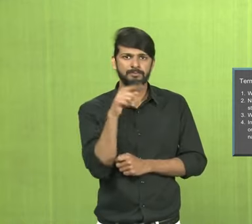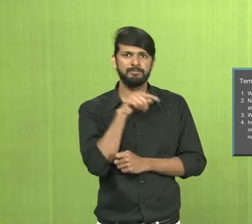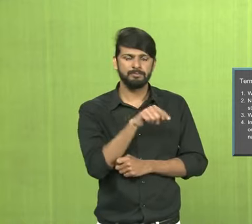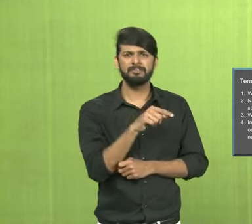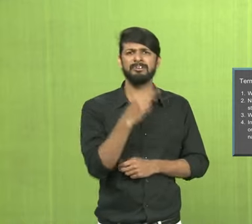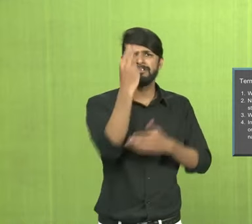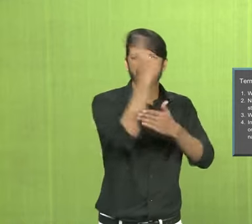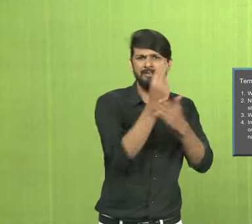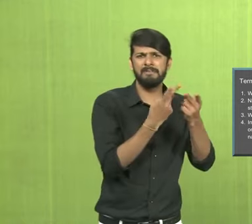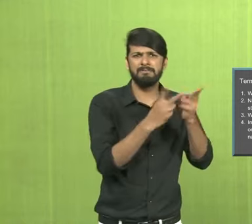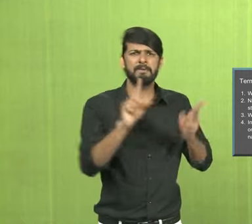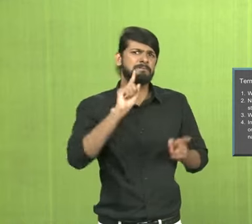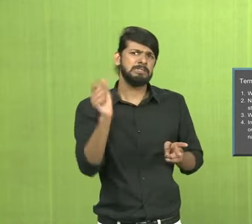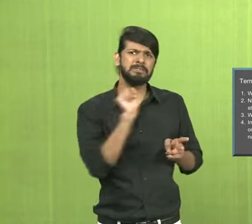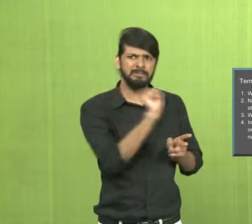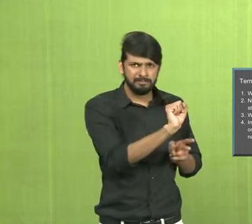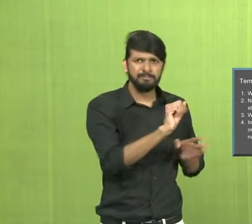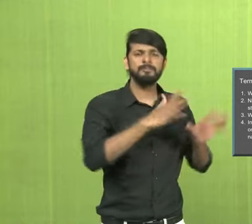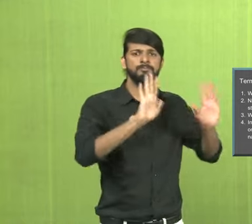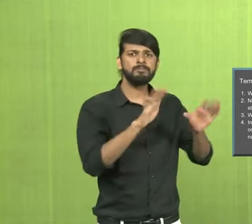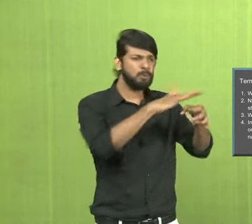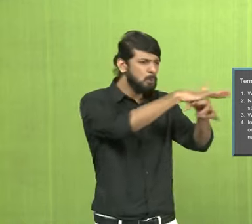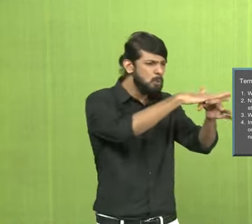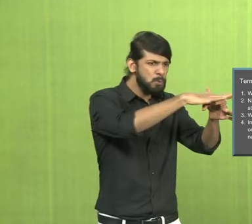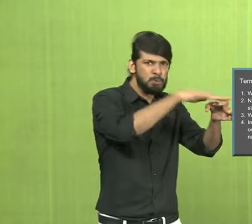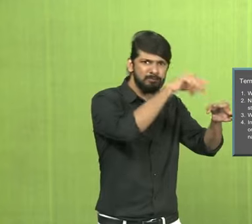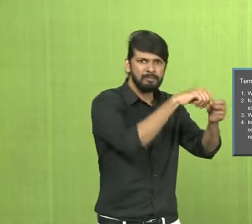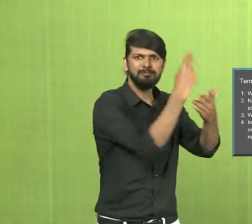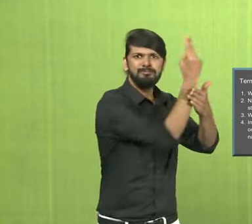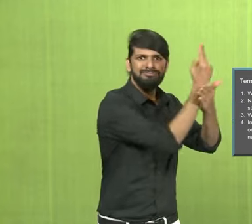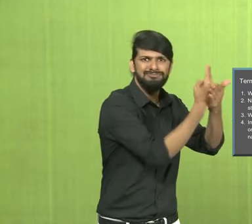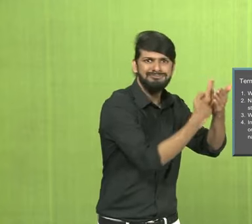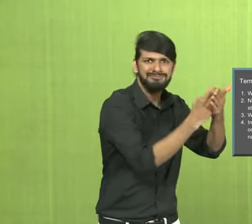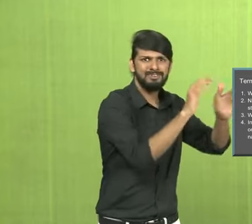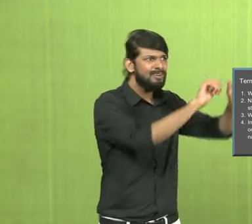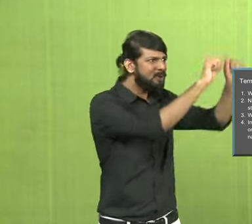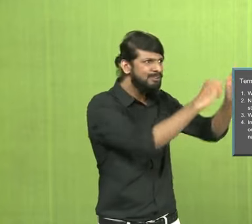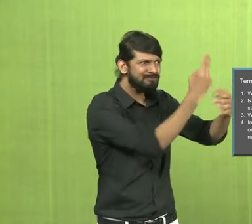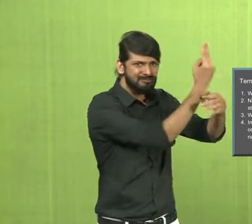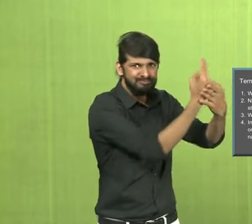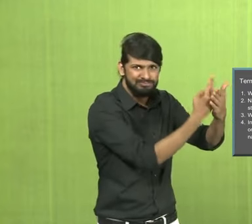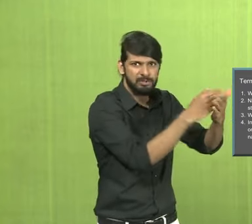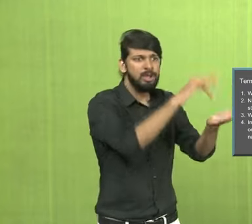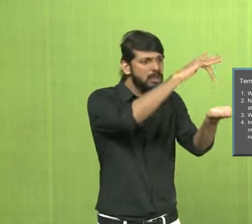Question number 2. Name the different styles of tribal mural painting.